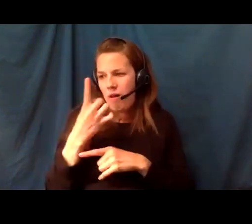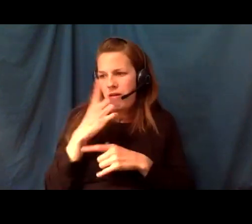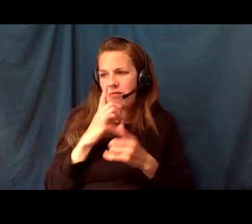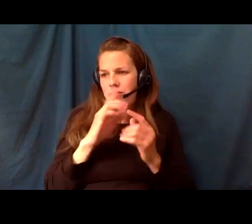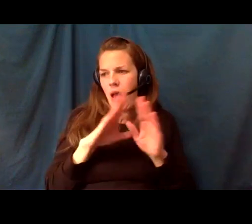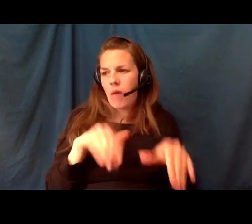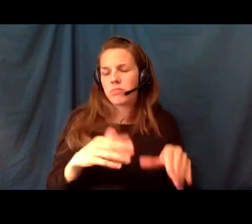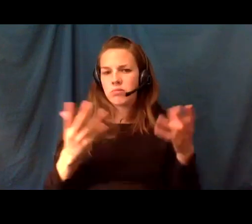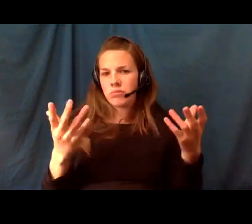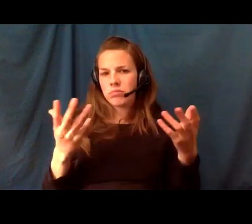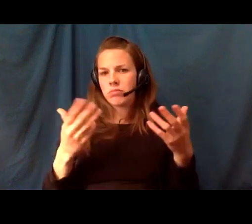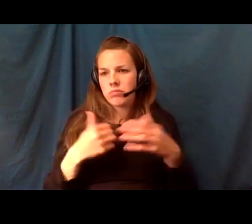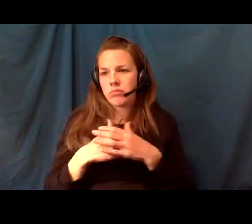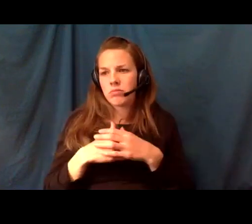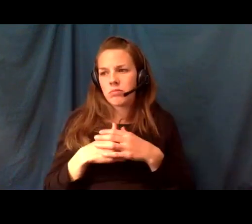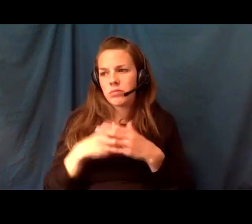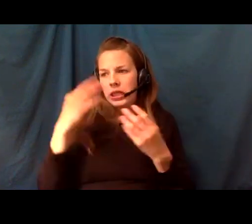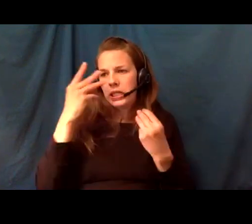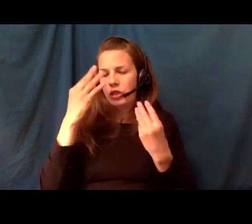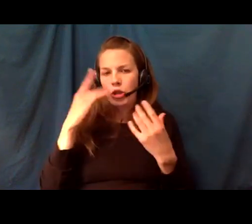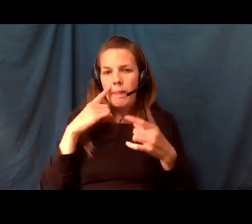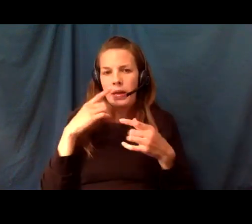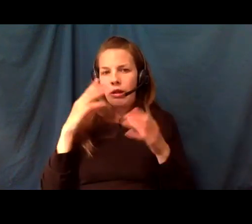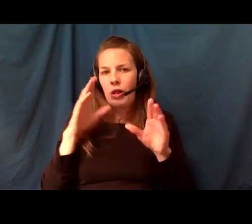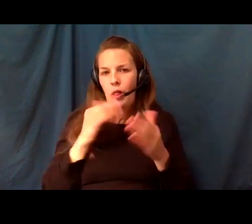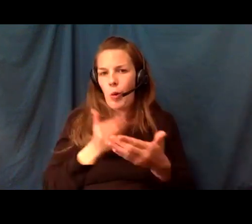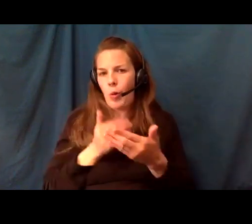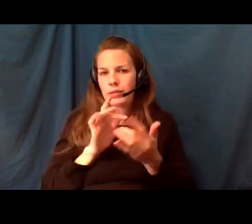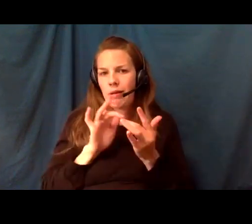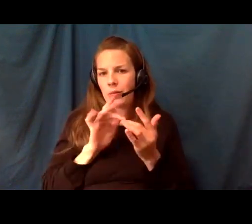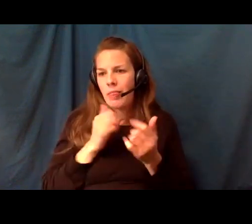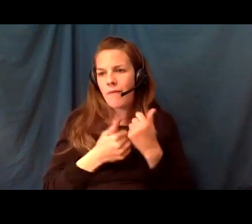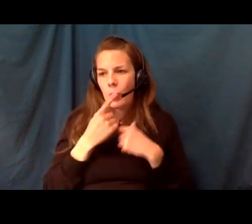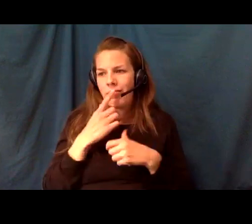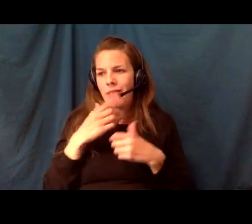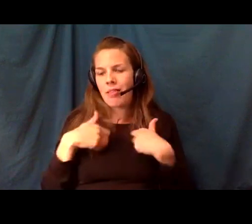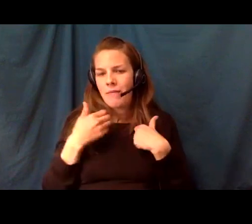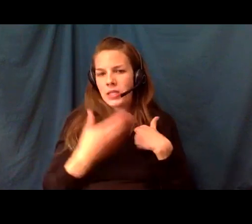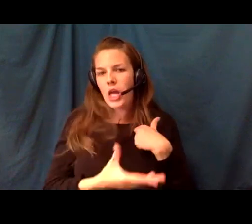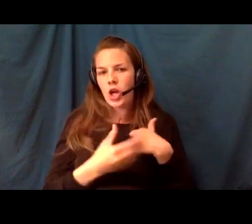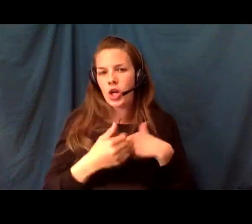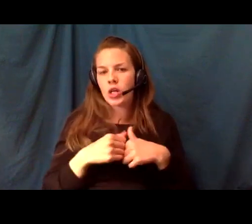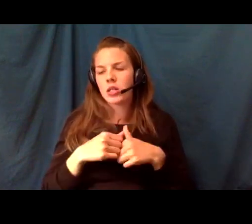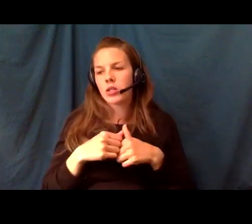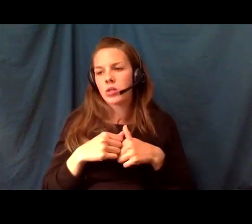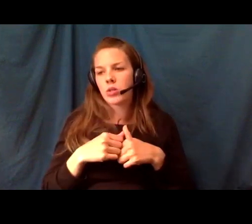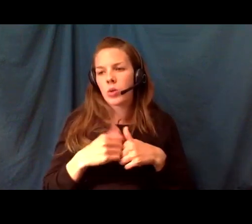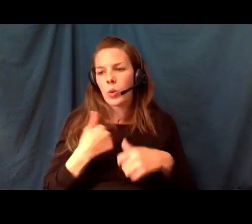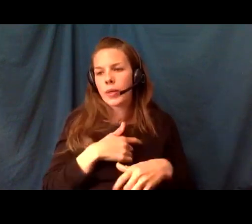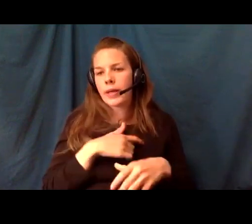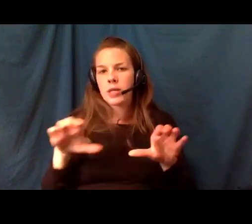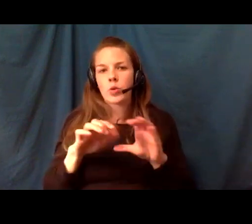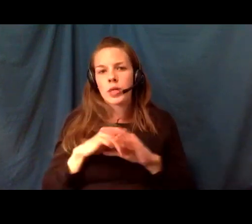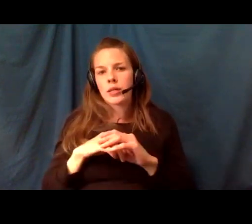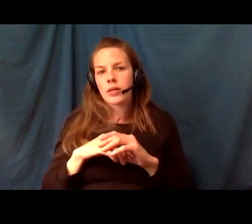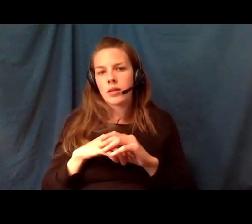is considered to be in close contact with all the household members. We have been doing, as